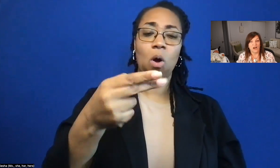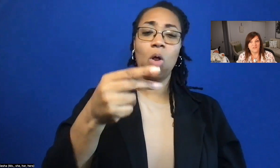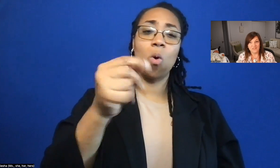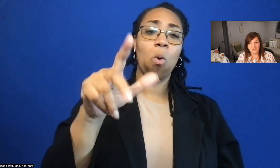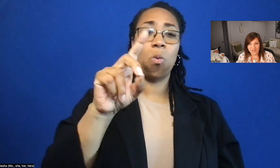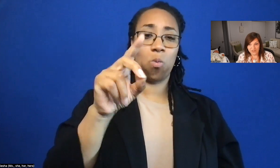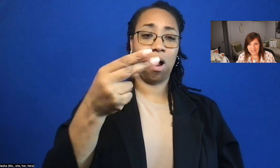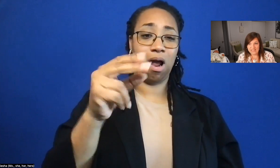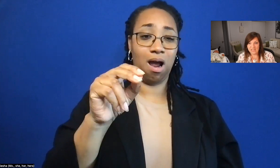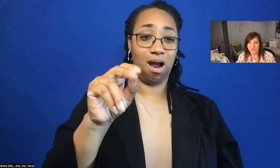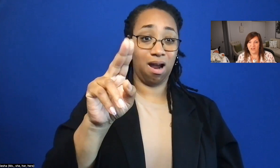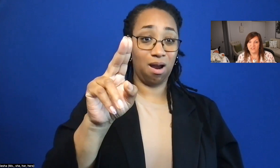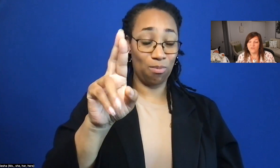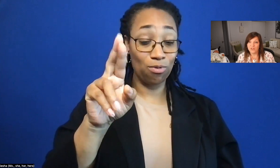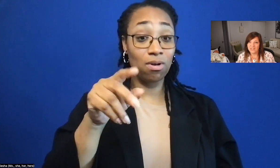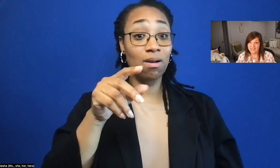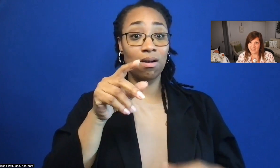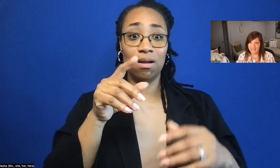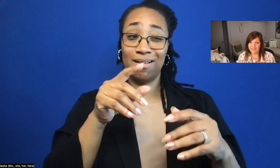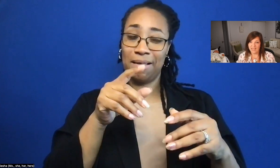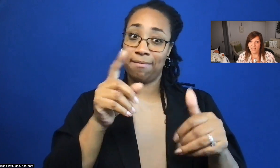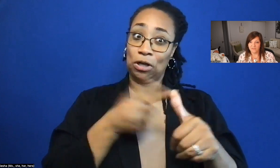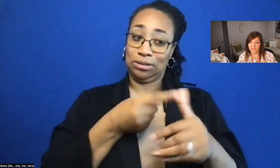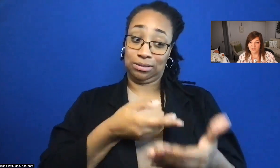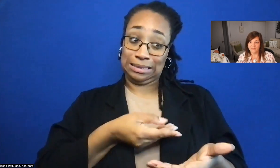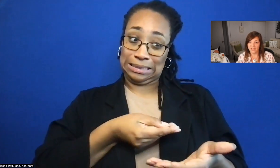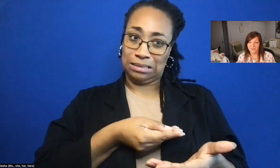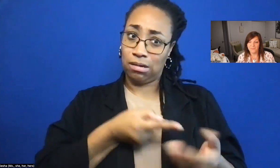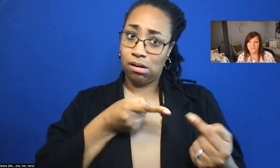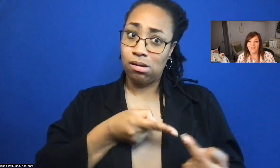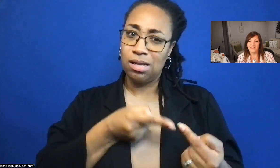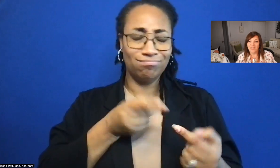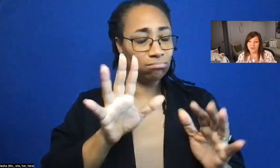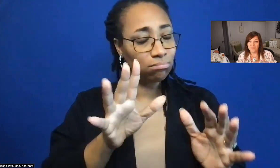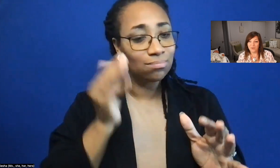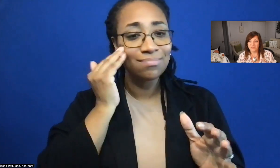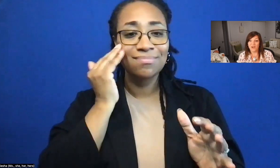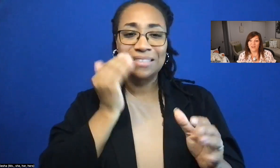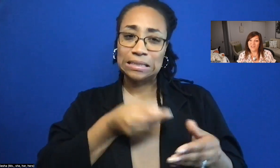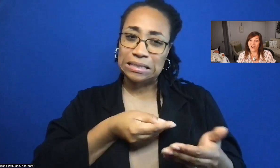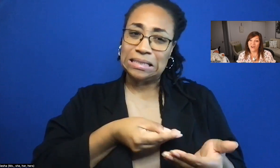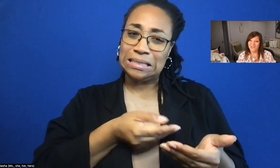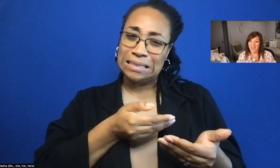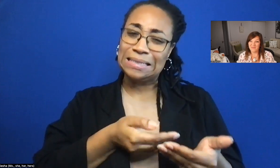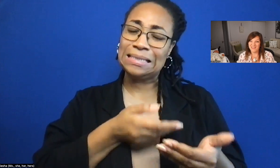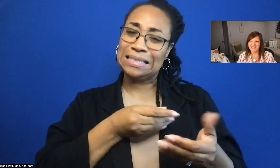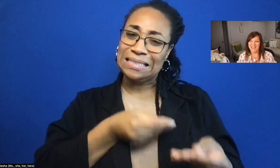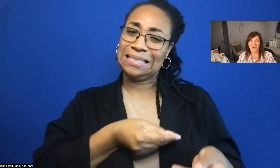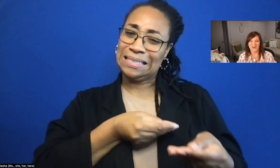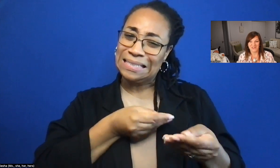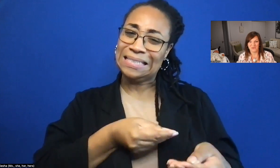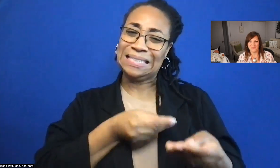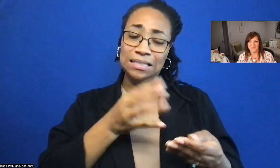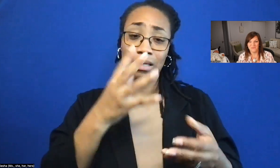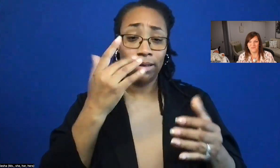are often very sleepy on the first and second day after delivery. Labor and birth are as hard on them as they are